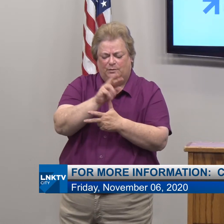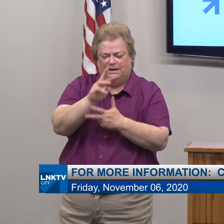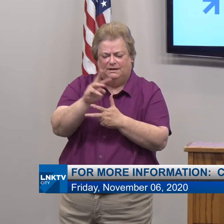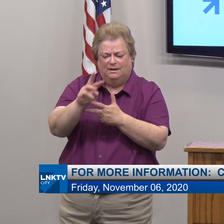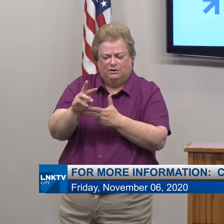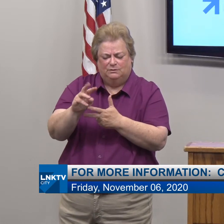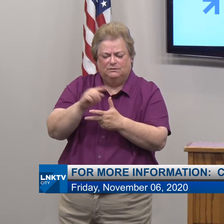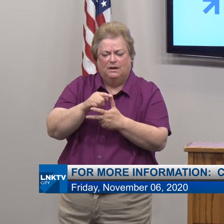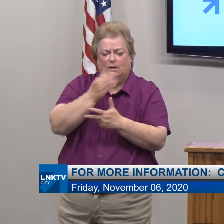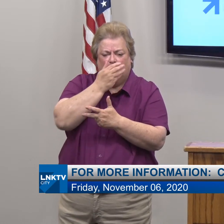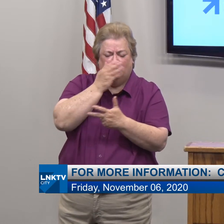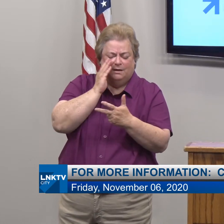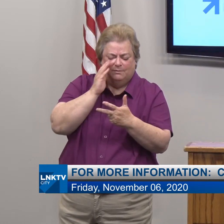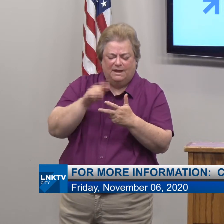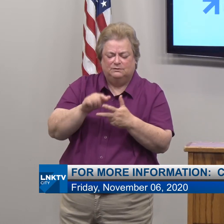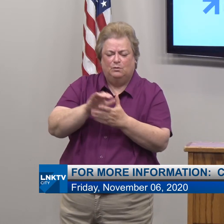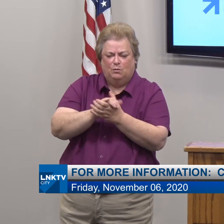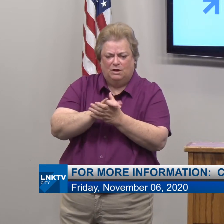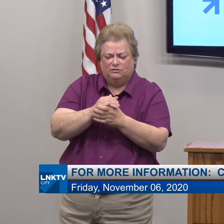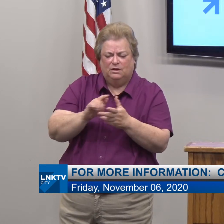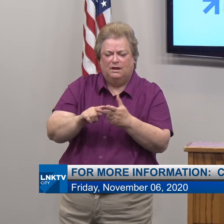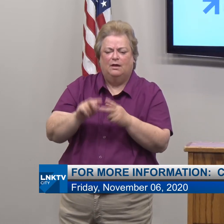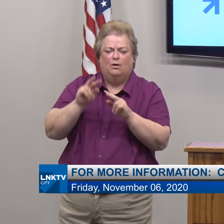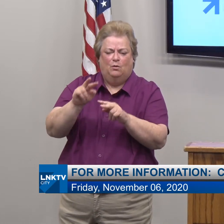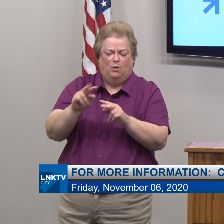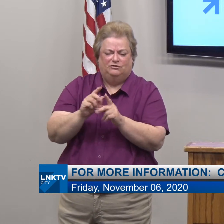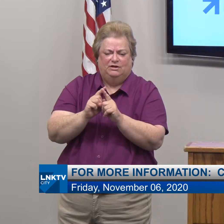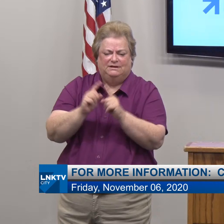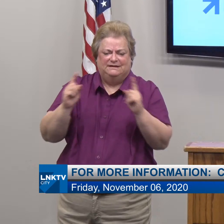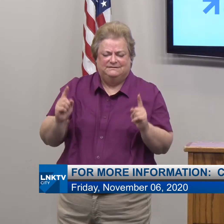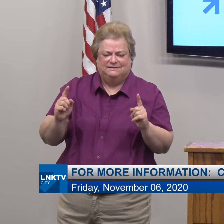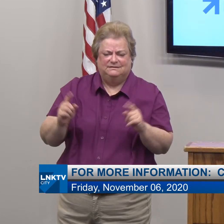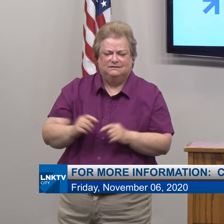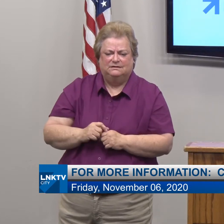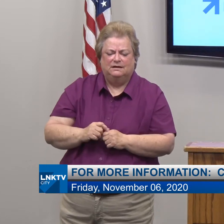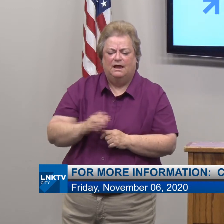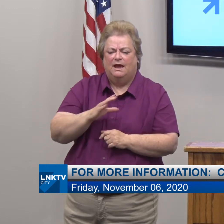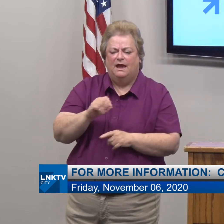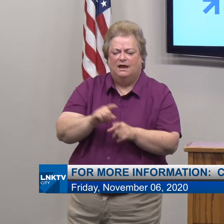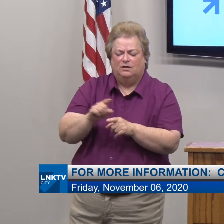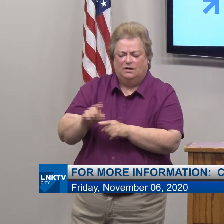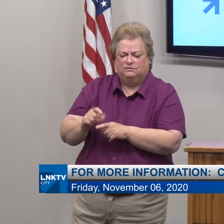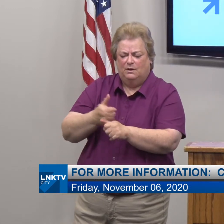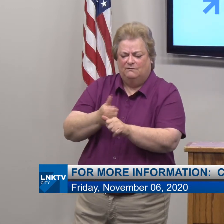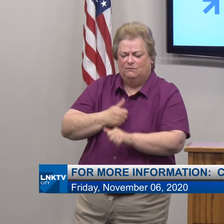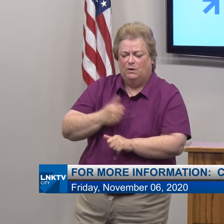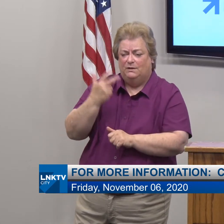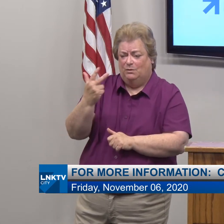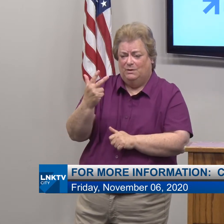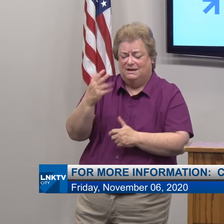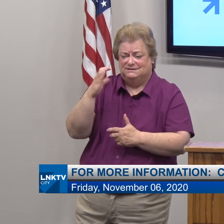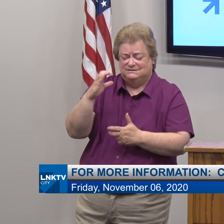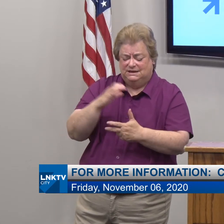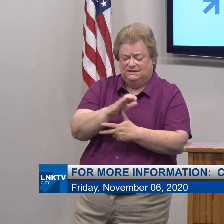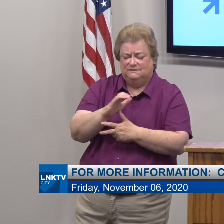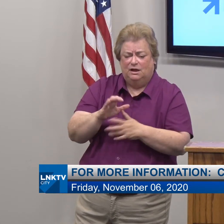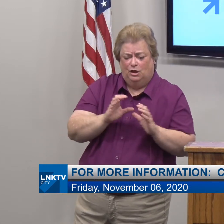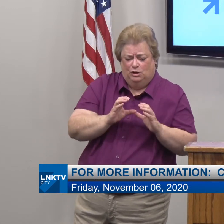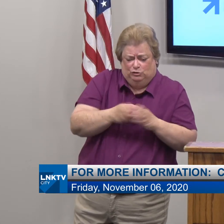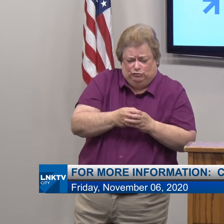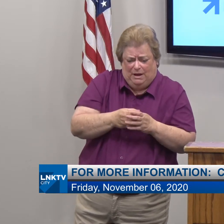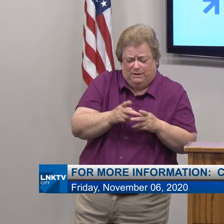mask, wash your hands, and watch your distance. Also be diligent in avoiding the 3 C's: crowded